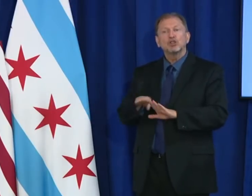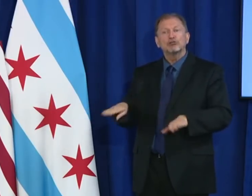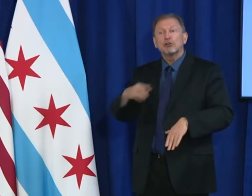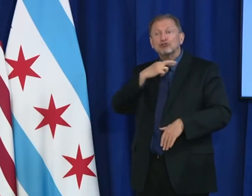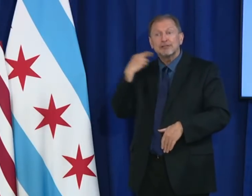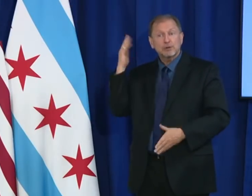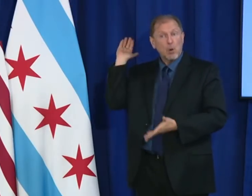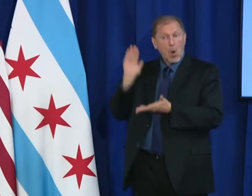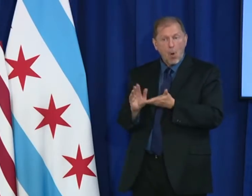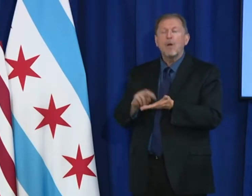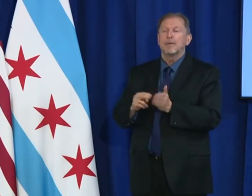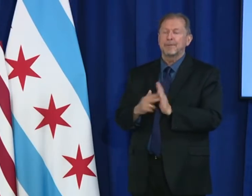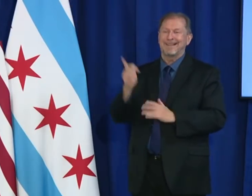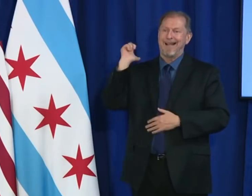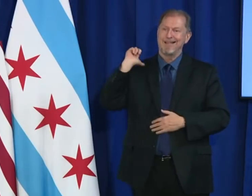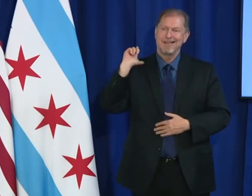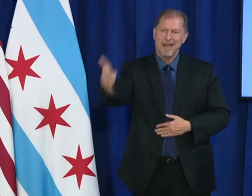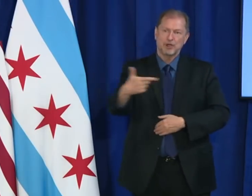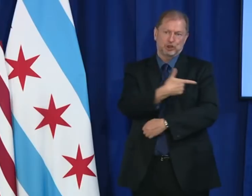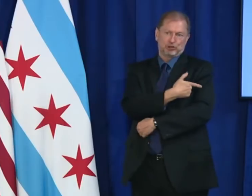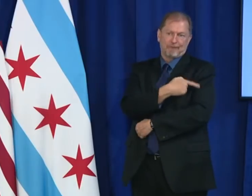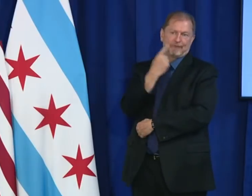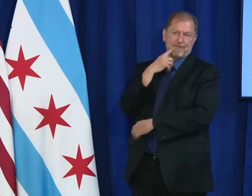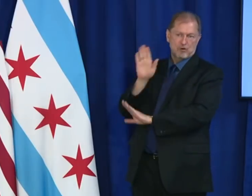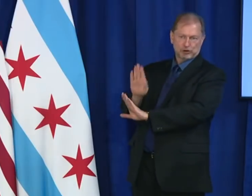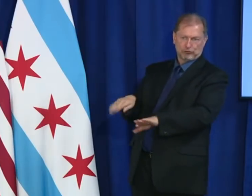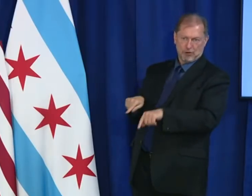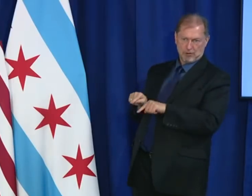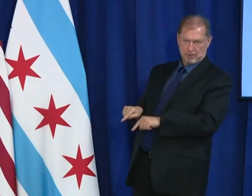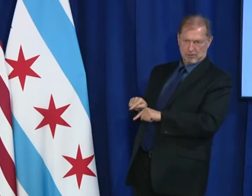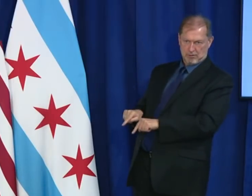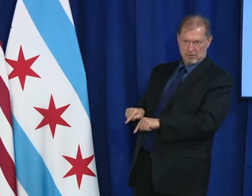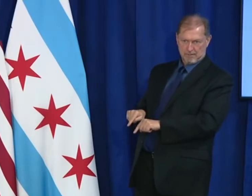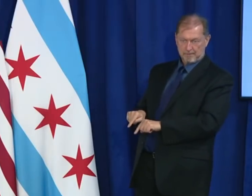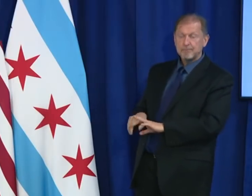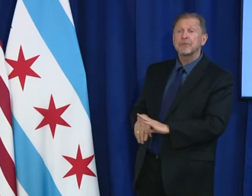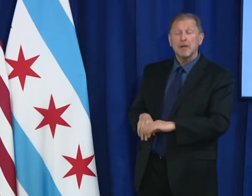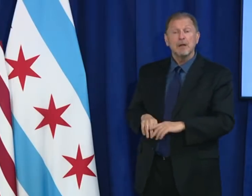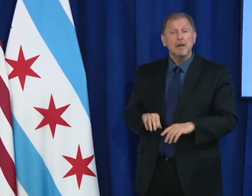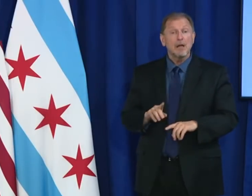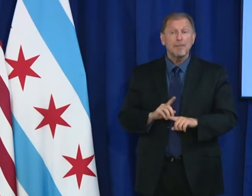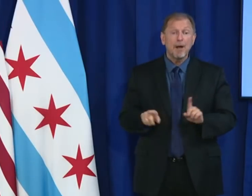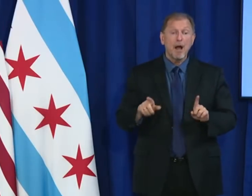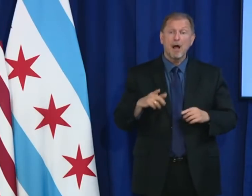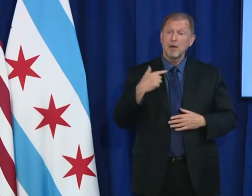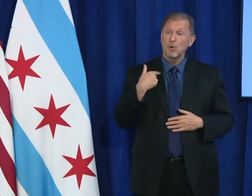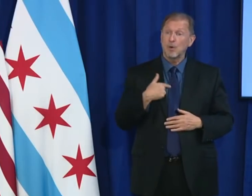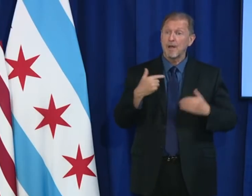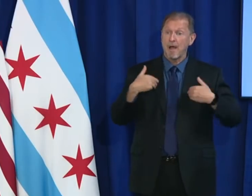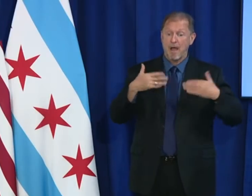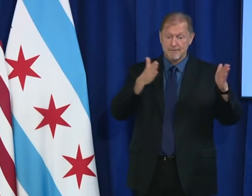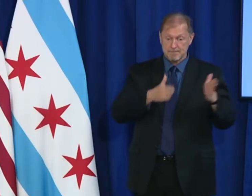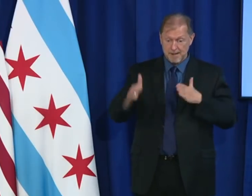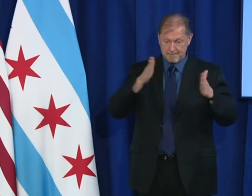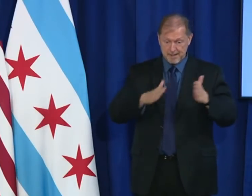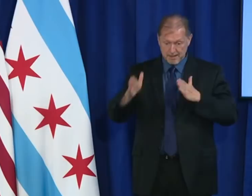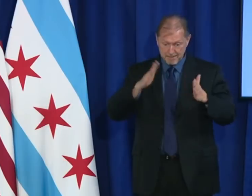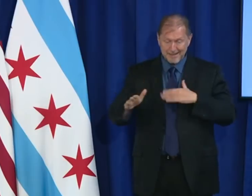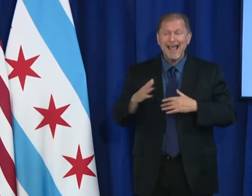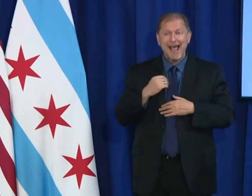phase, and there will be some additional phasing. But we already have built the tech and have practiced this